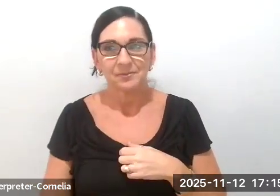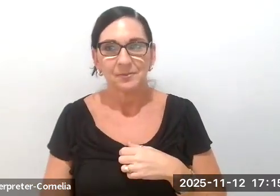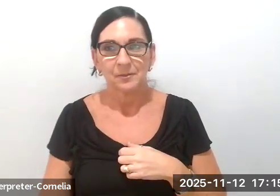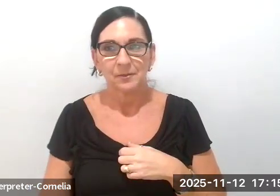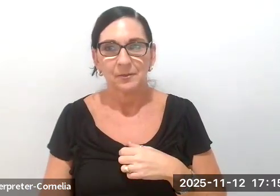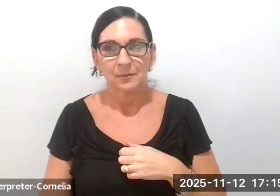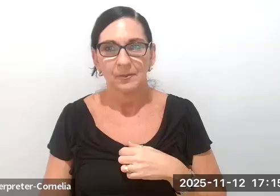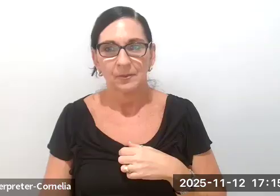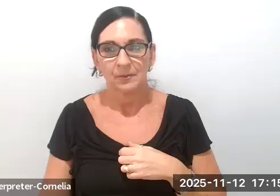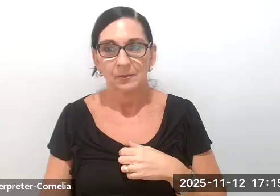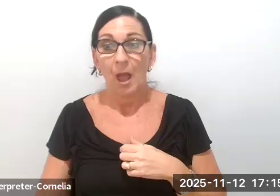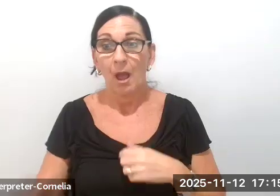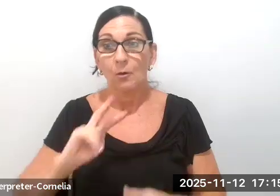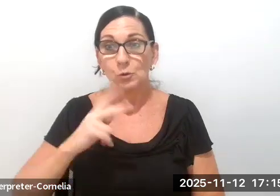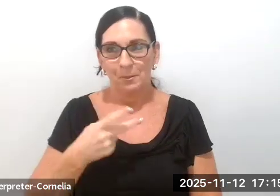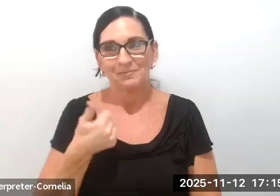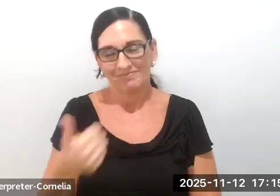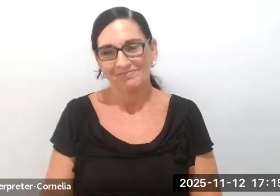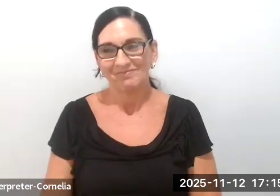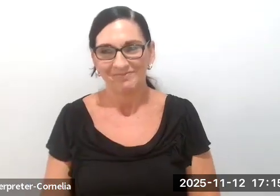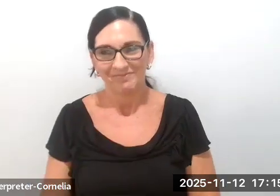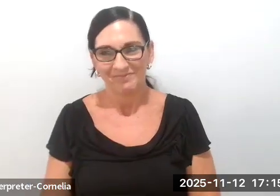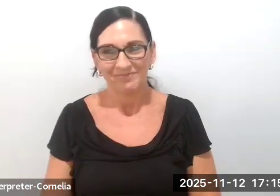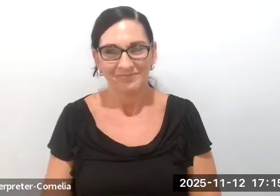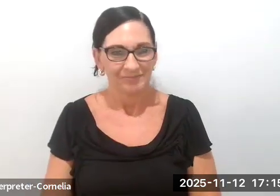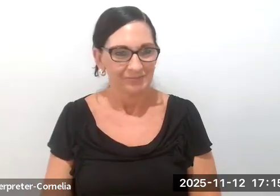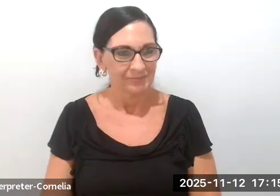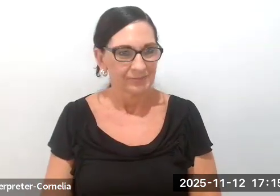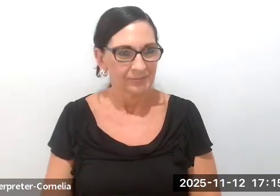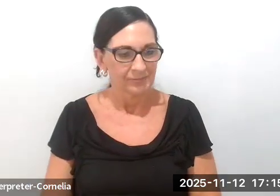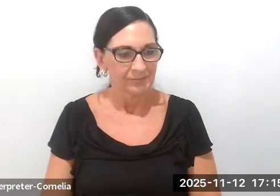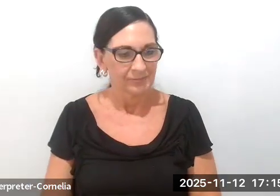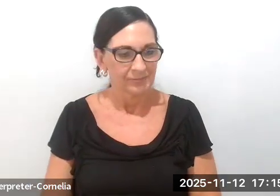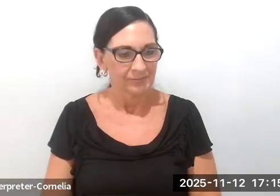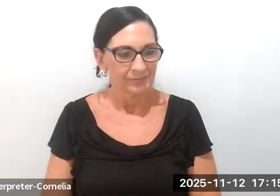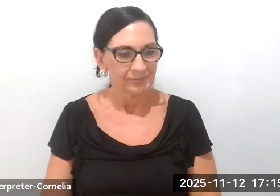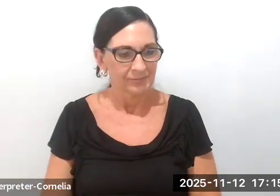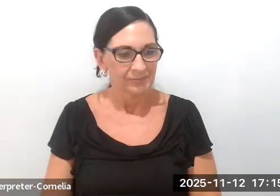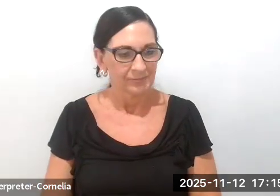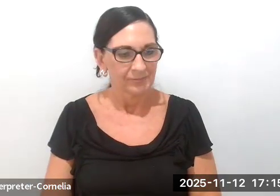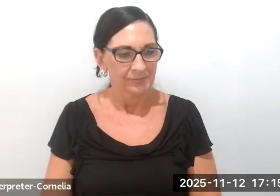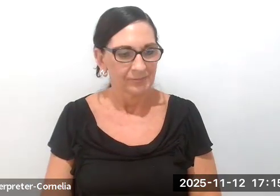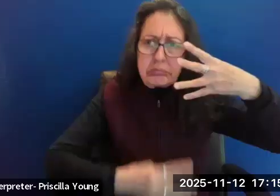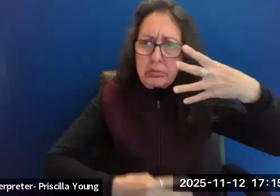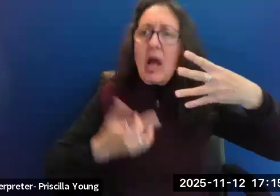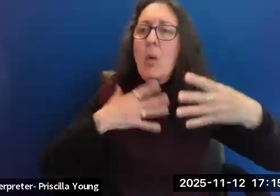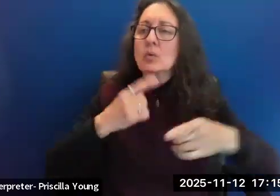So before I get into the details, I wanted to go over the key information. So